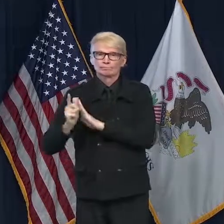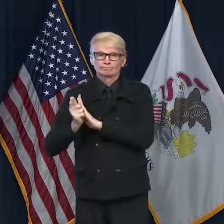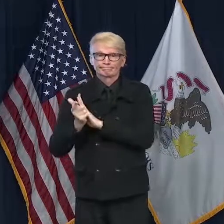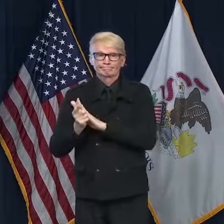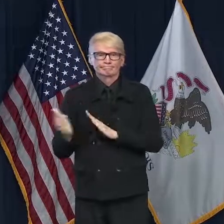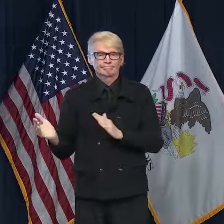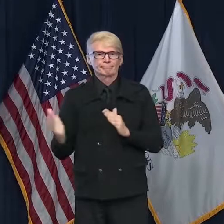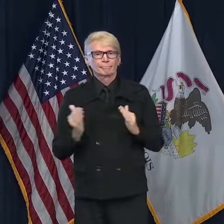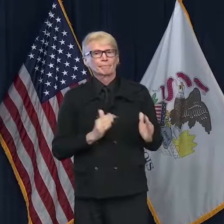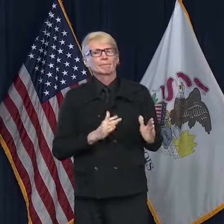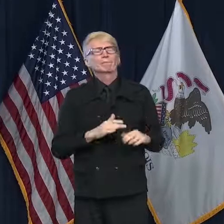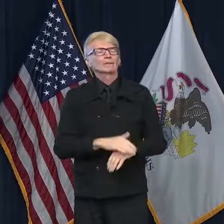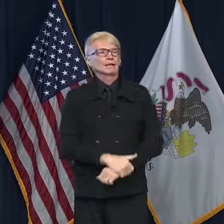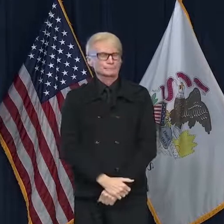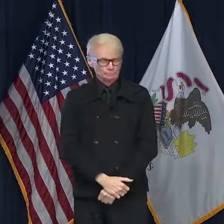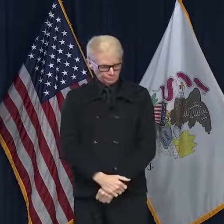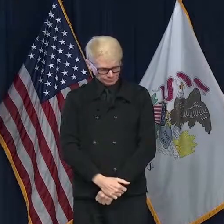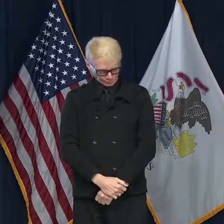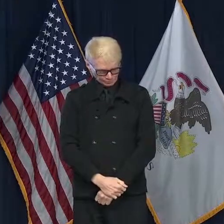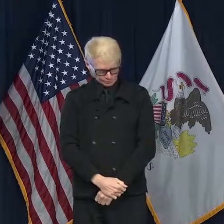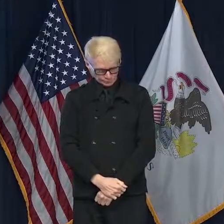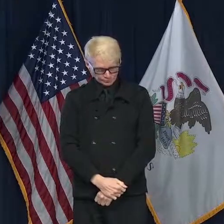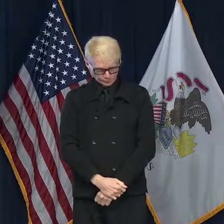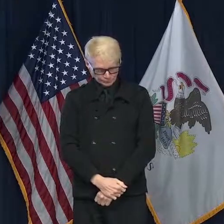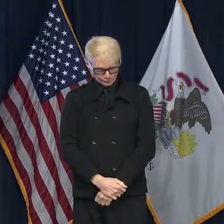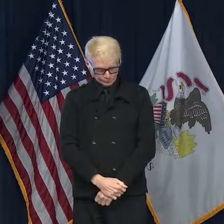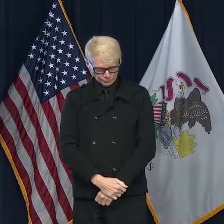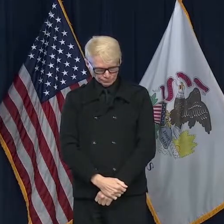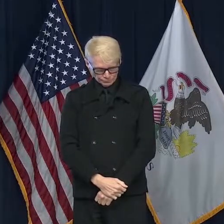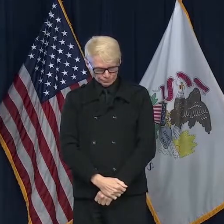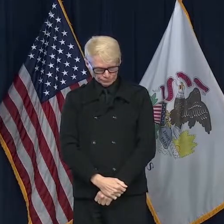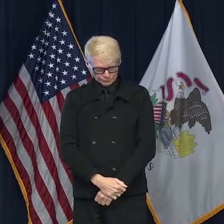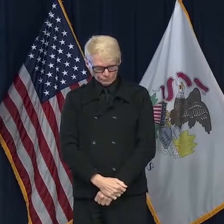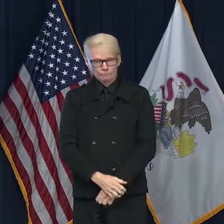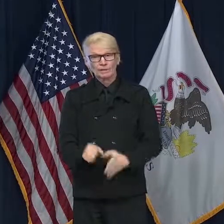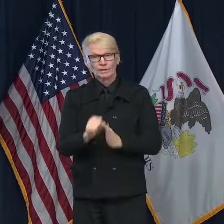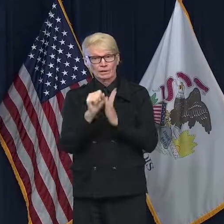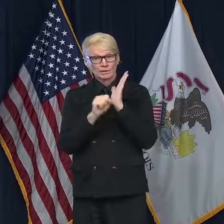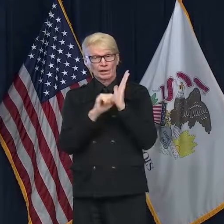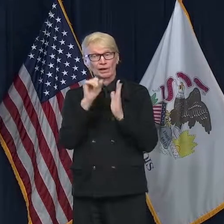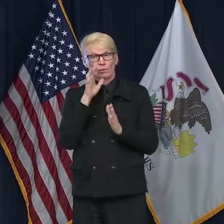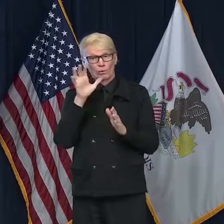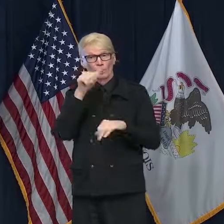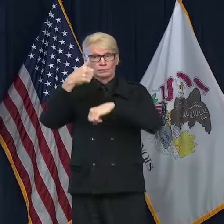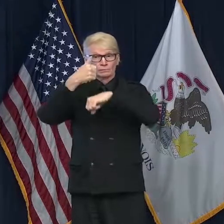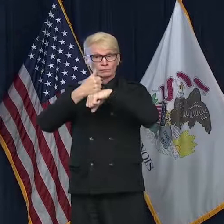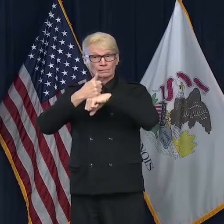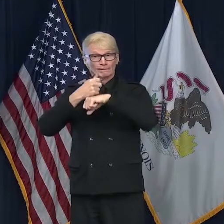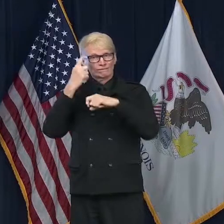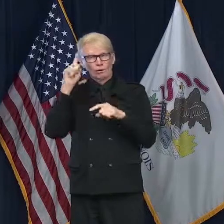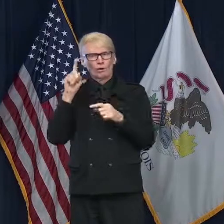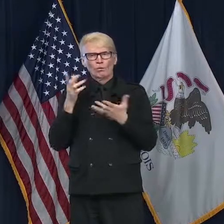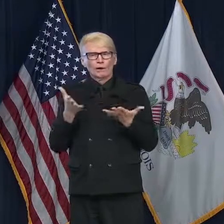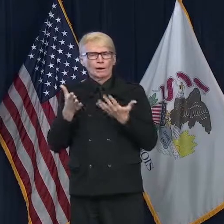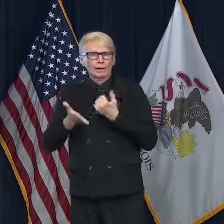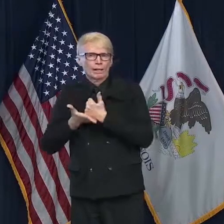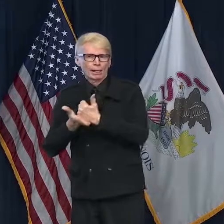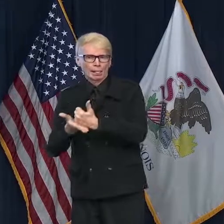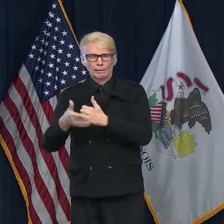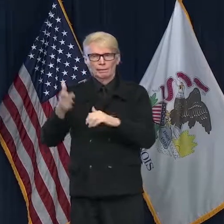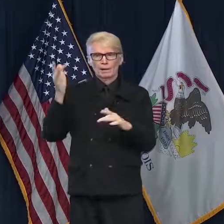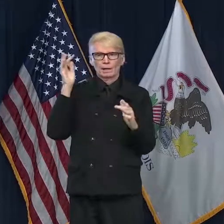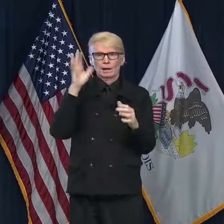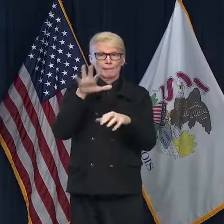at NPR Illinois. Can you elaborate on this new website the state is setting up? Is it actually going to facilitate making appointments or merely link